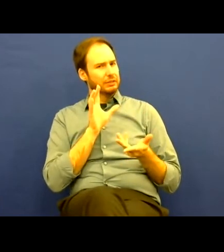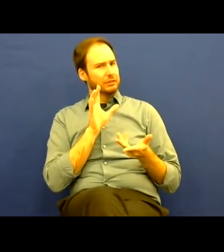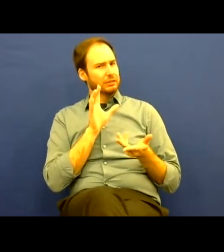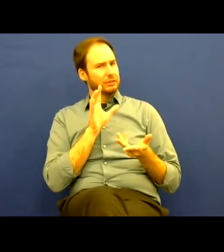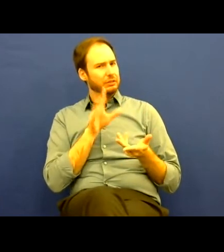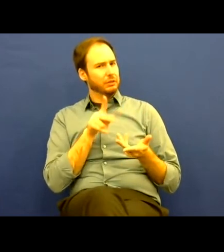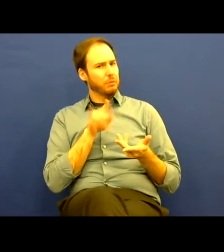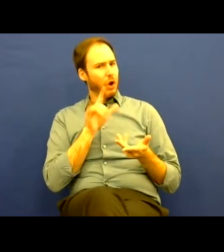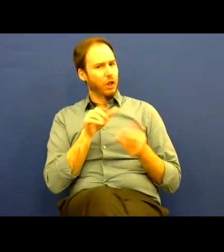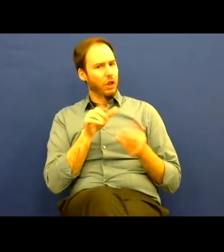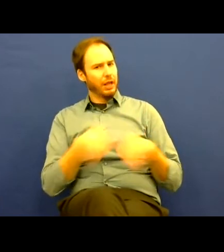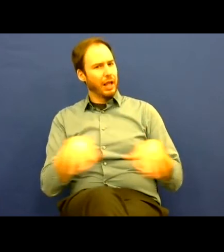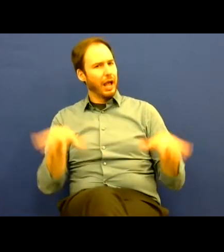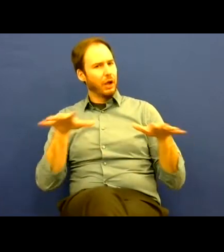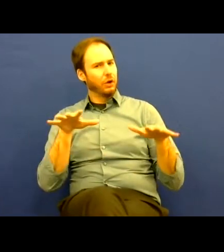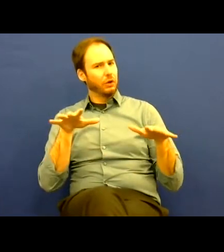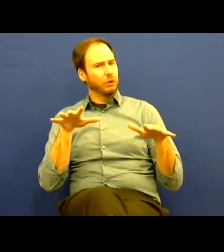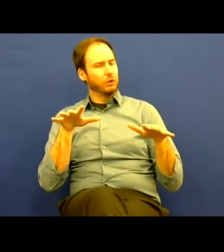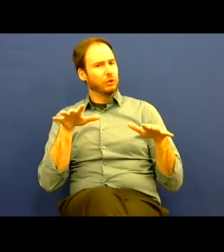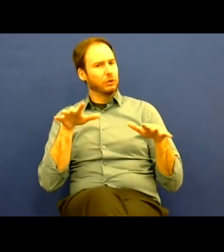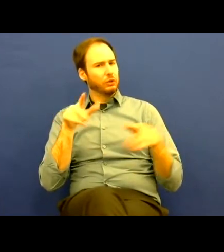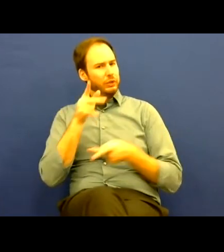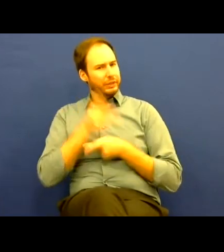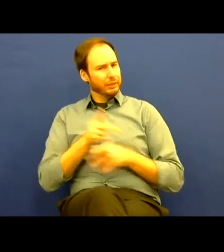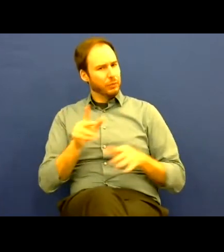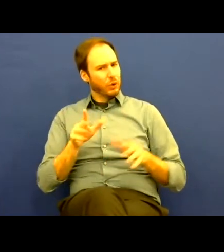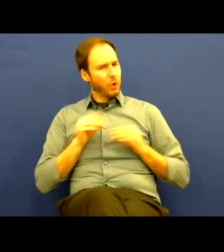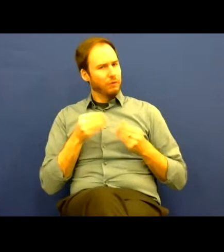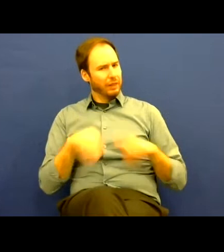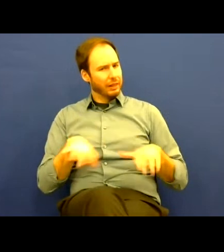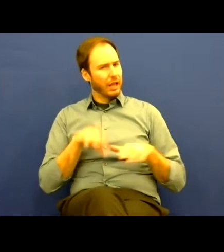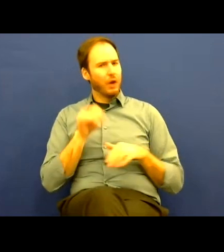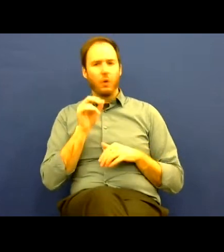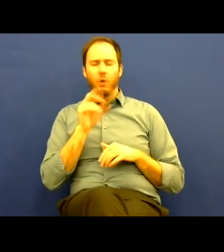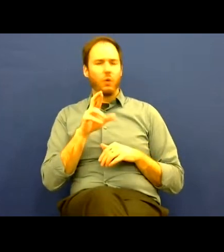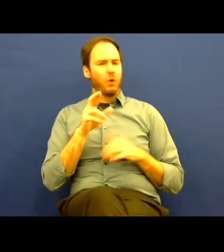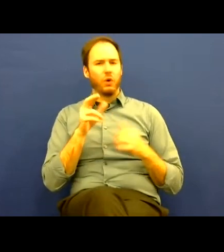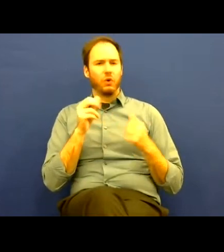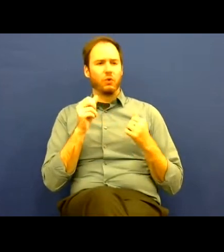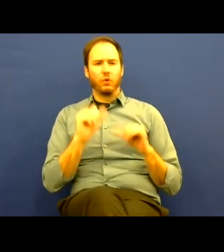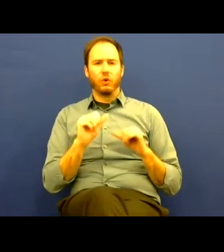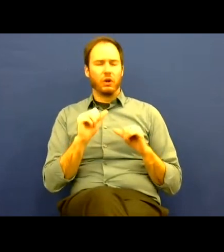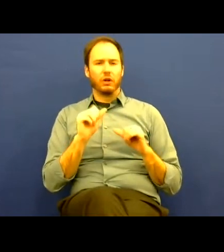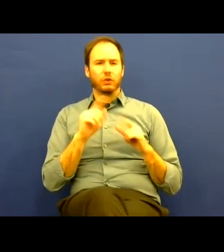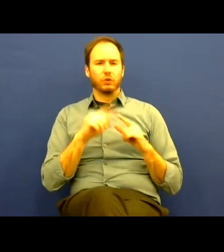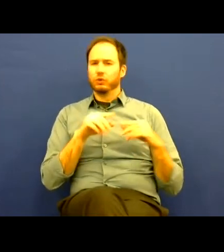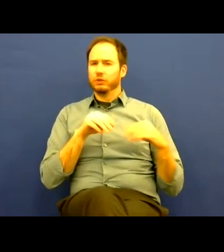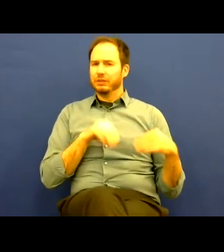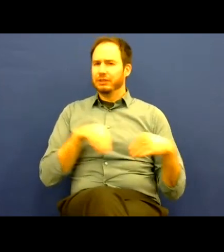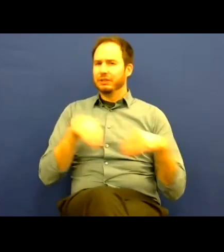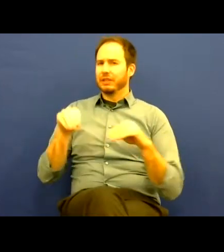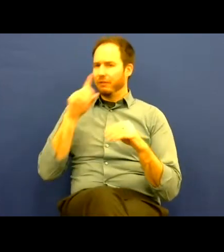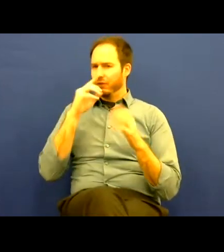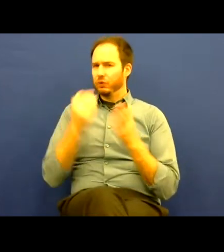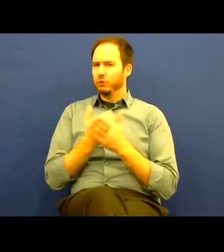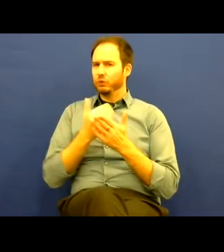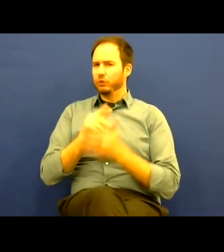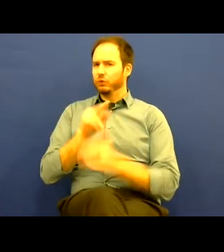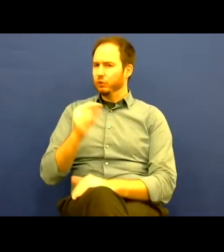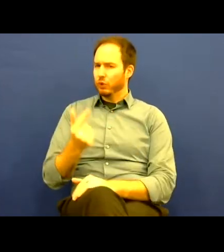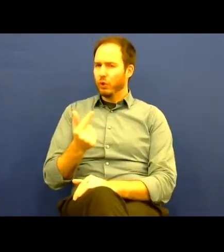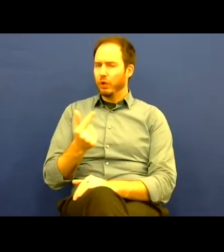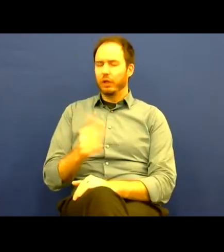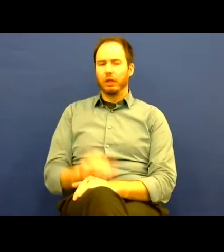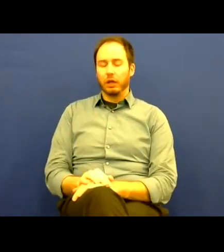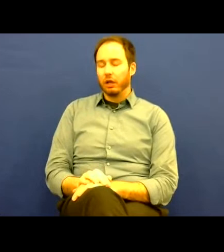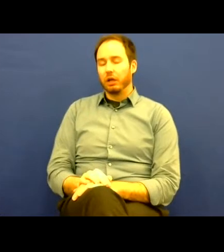those parcels out and keep ownership of the land? Or are they talking about selling it with these new zonings?